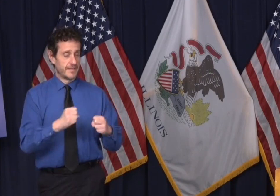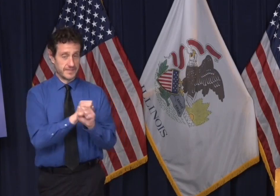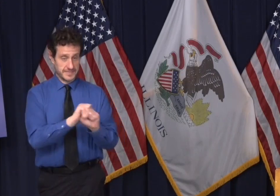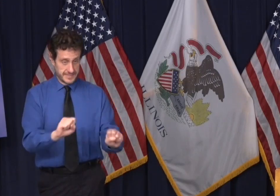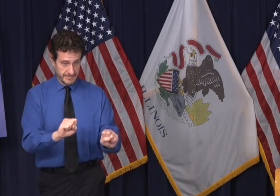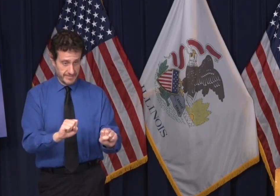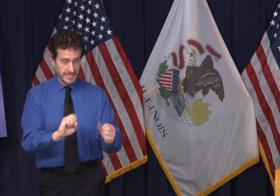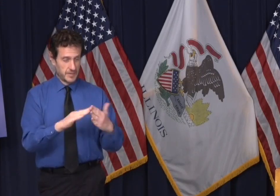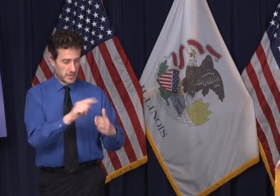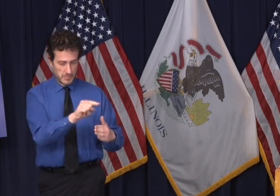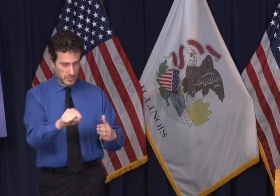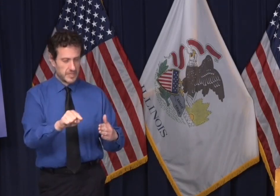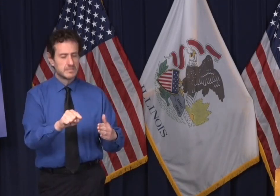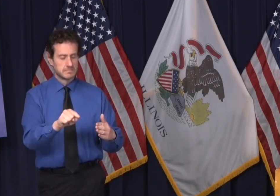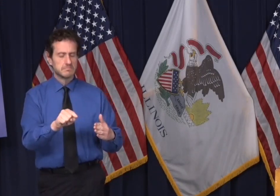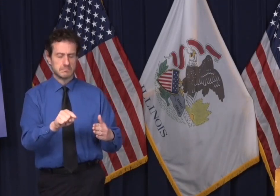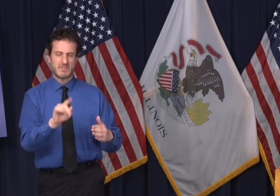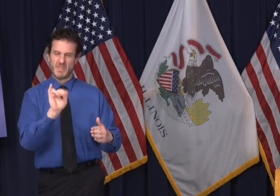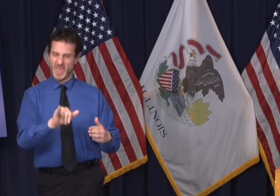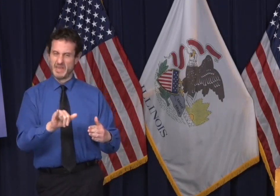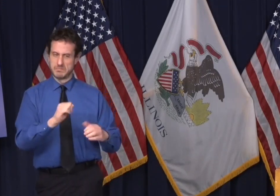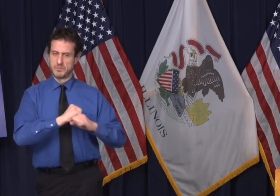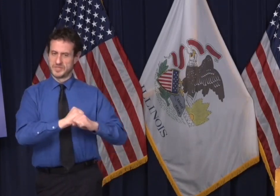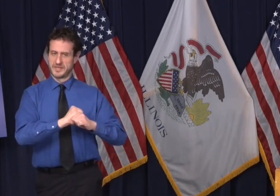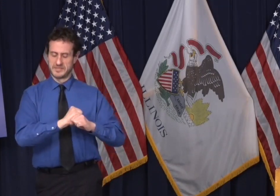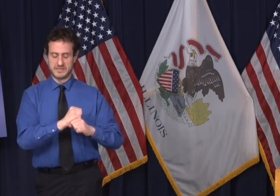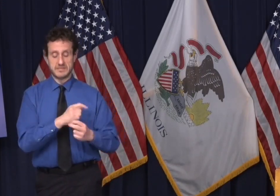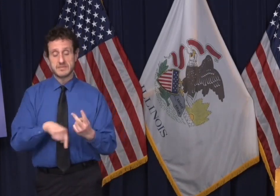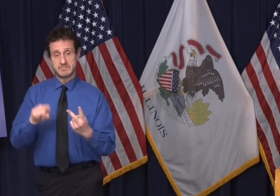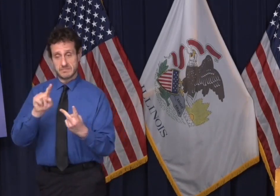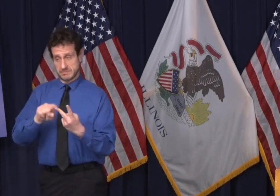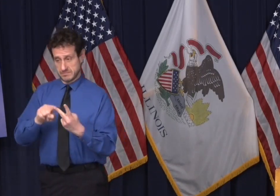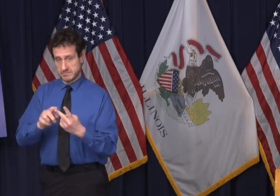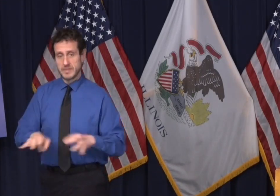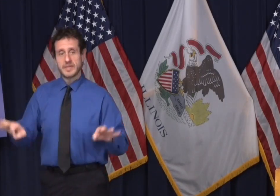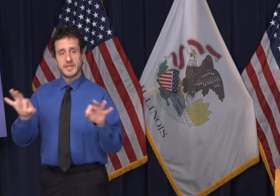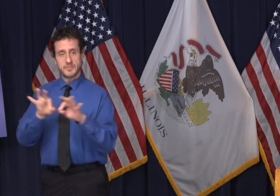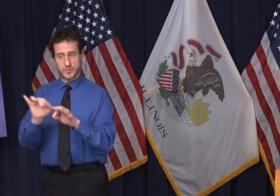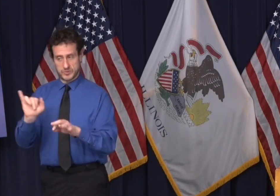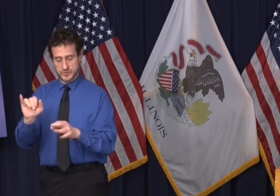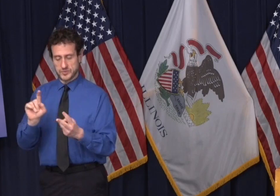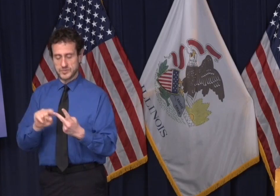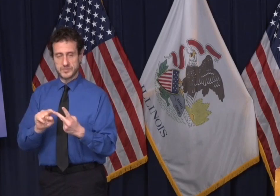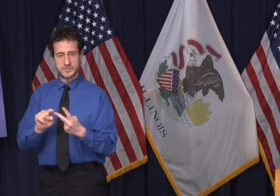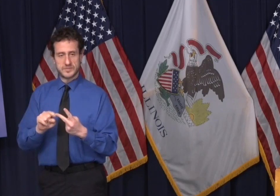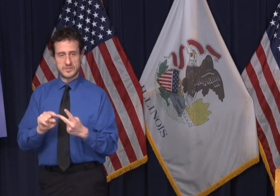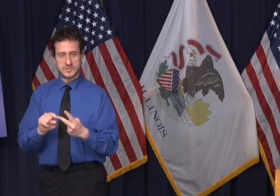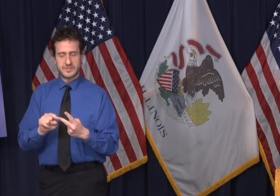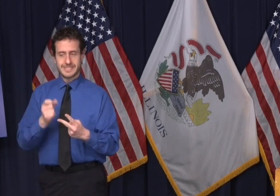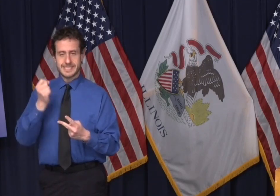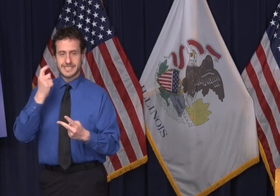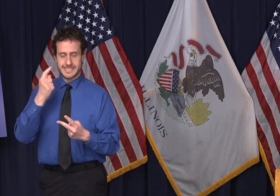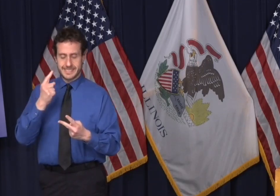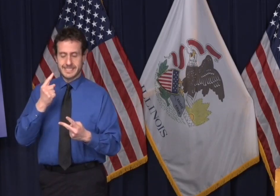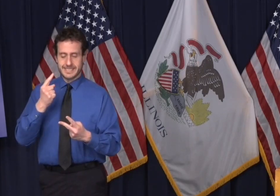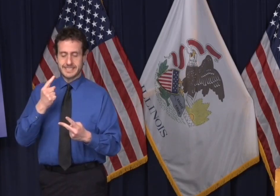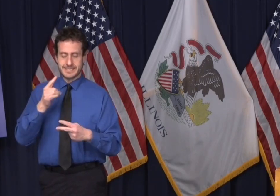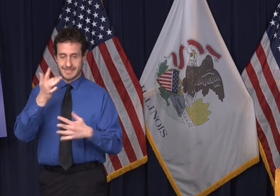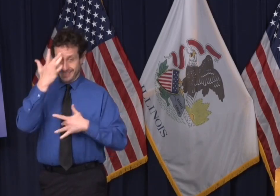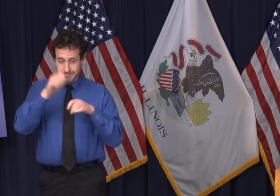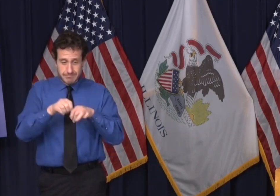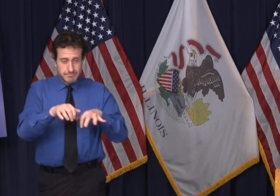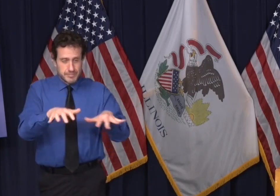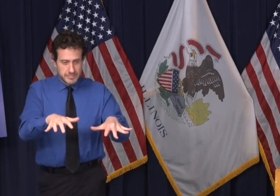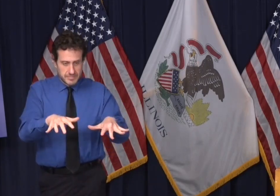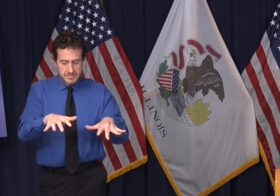communities. But the second front is also critical: mitigation of the economic impacts of this pandemic